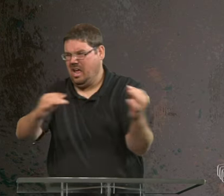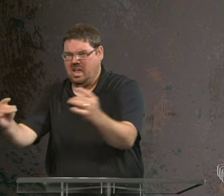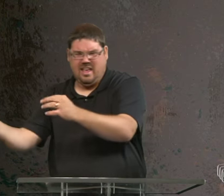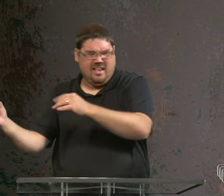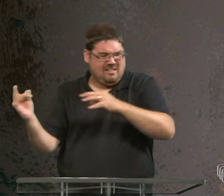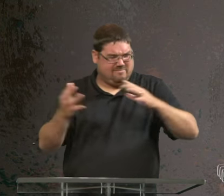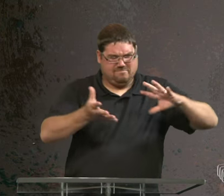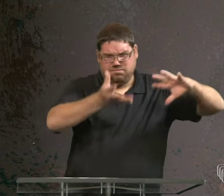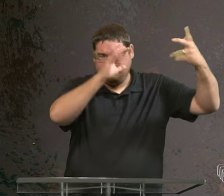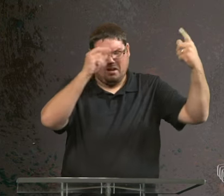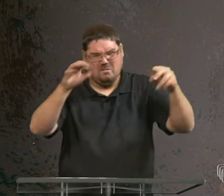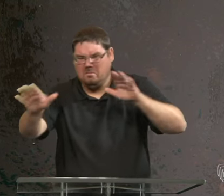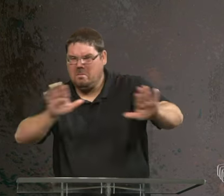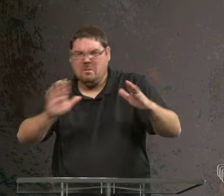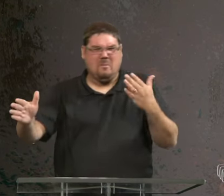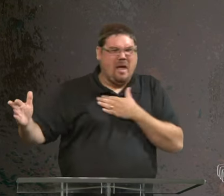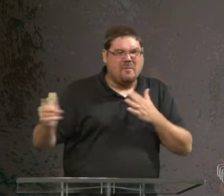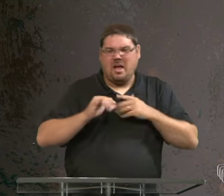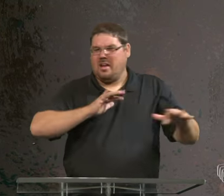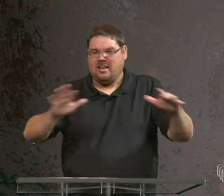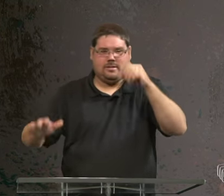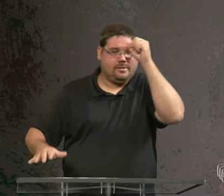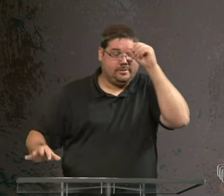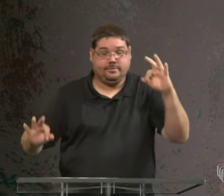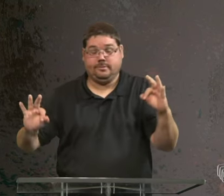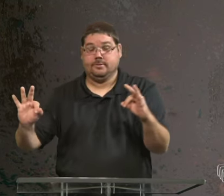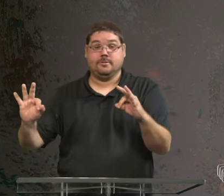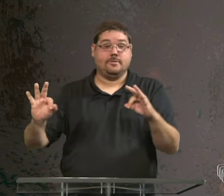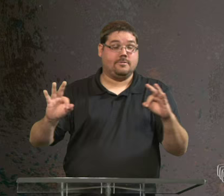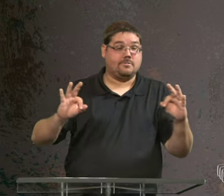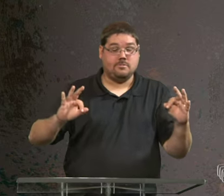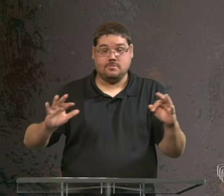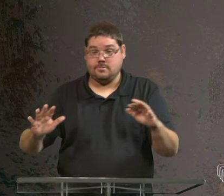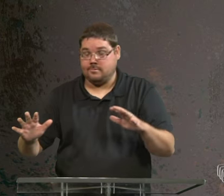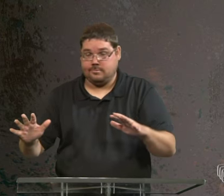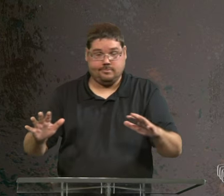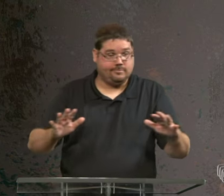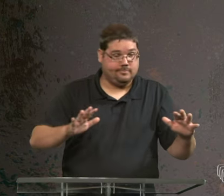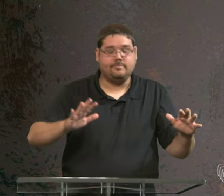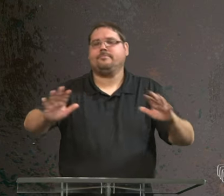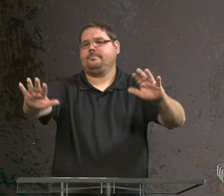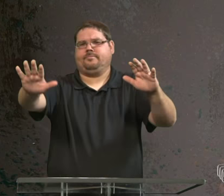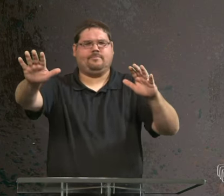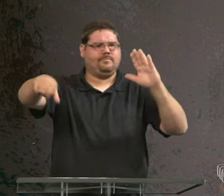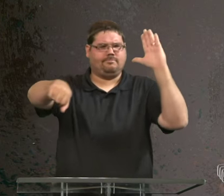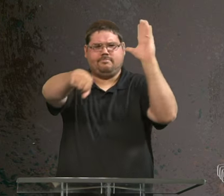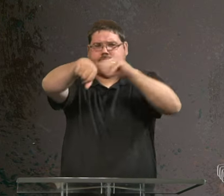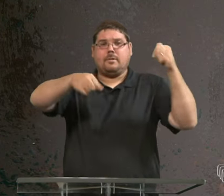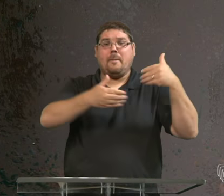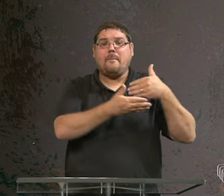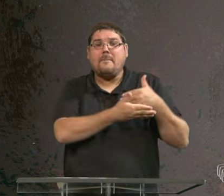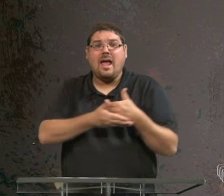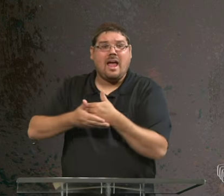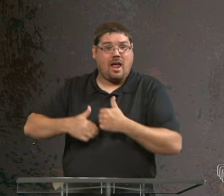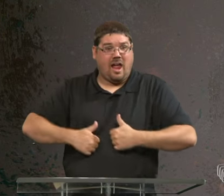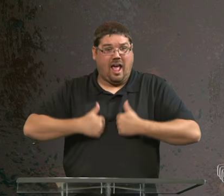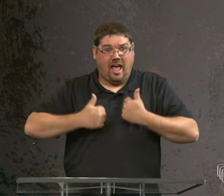decision. He watched their argument back and forth. "It's my child." But King Solomon